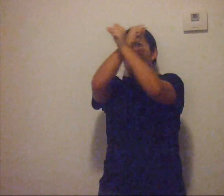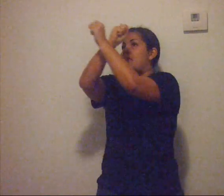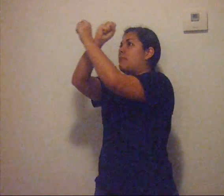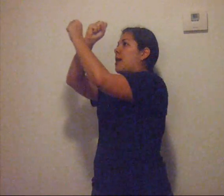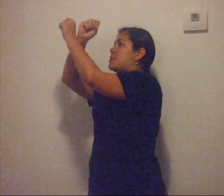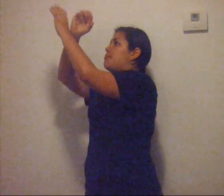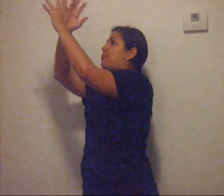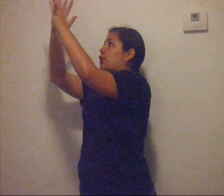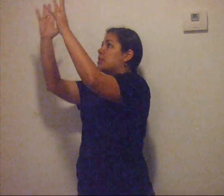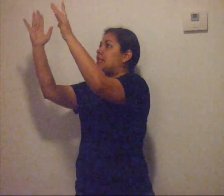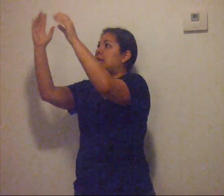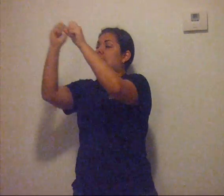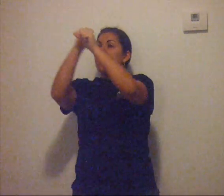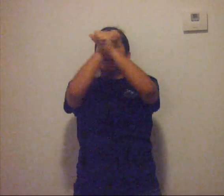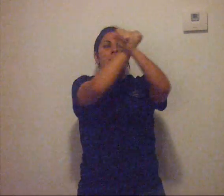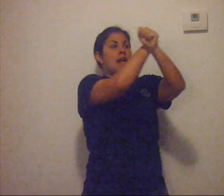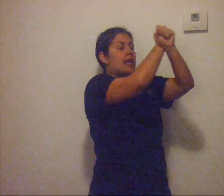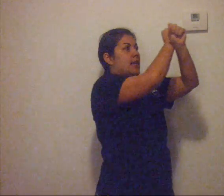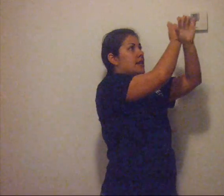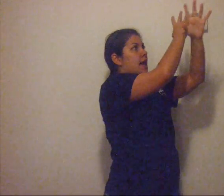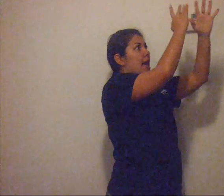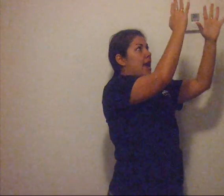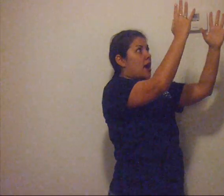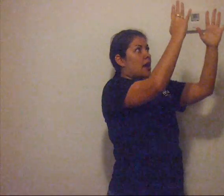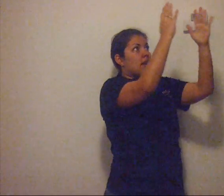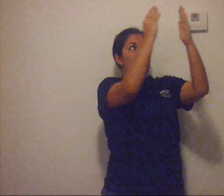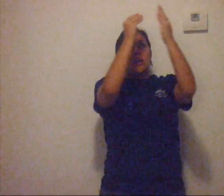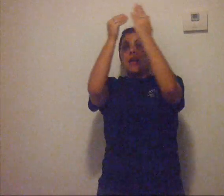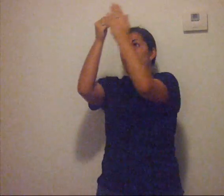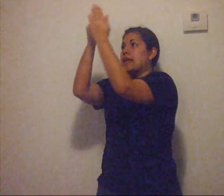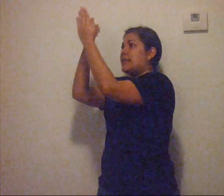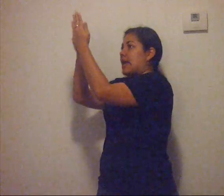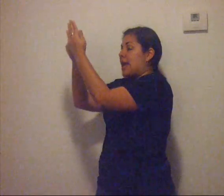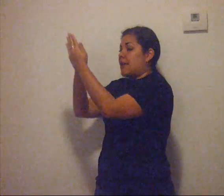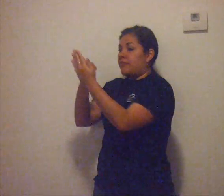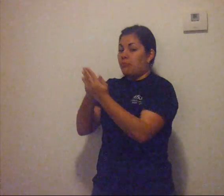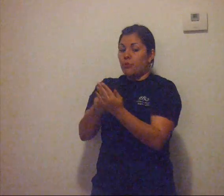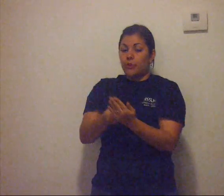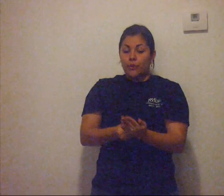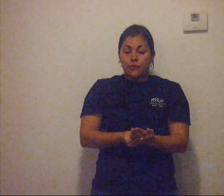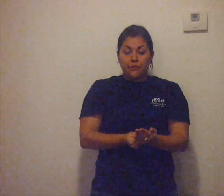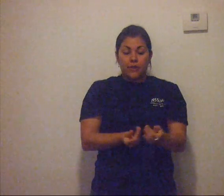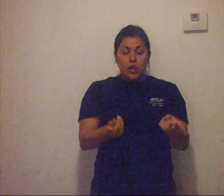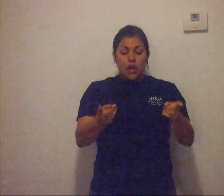the bombs bursting in air, gave